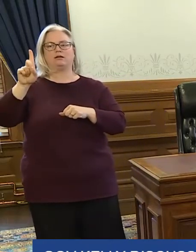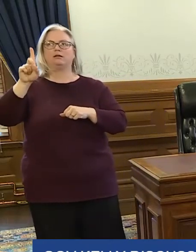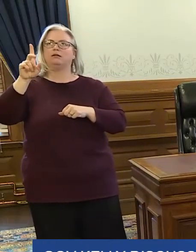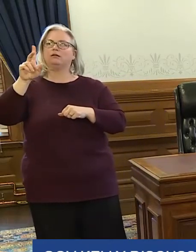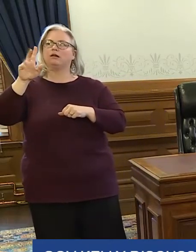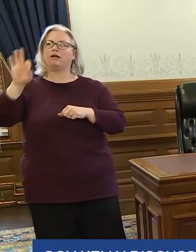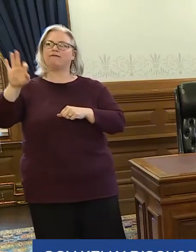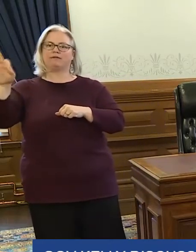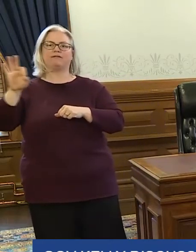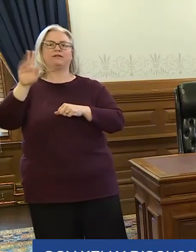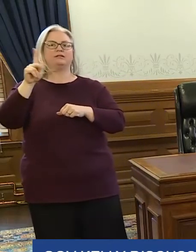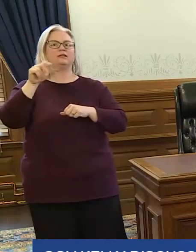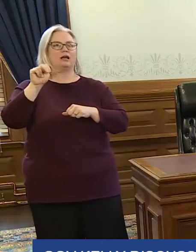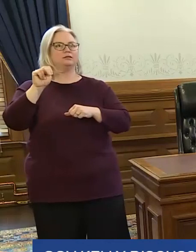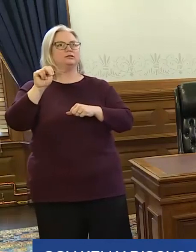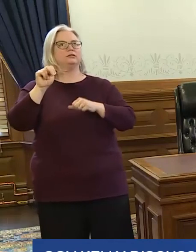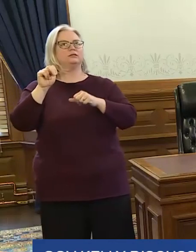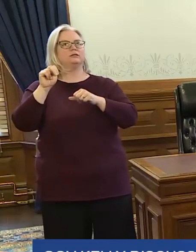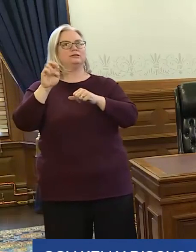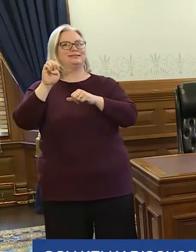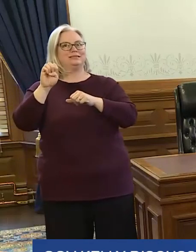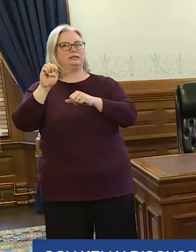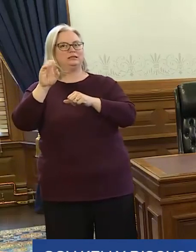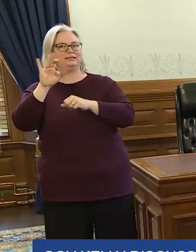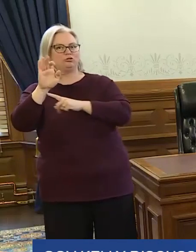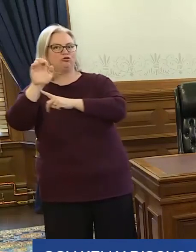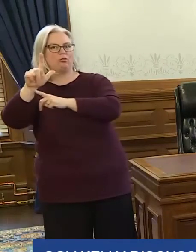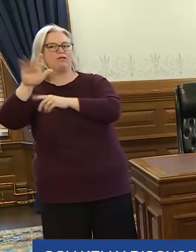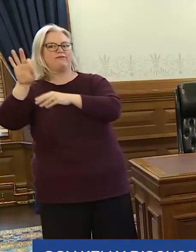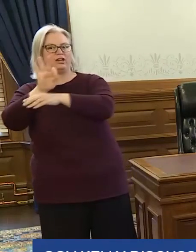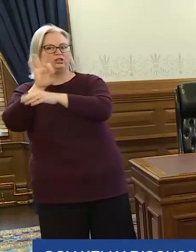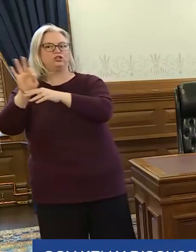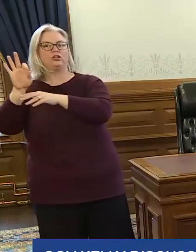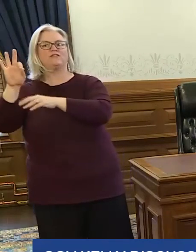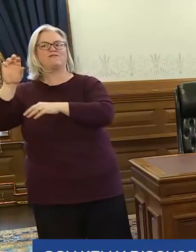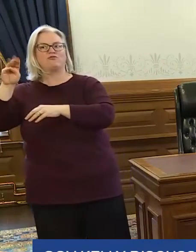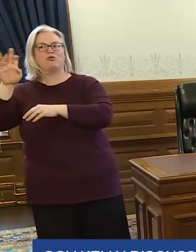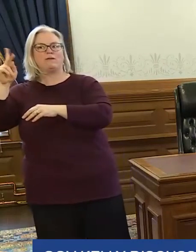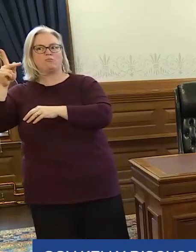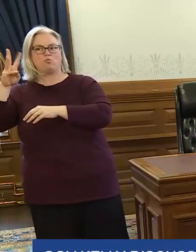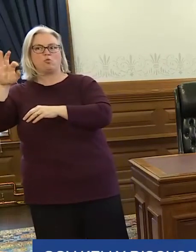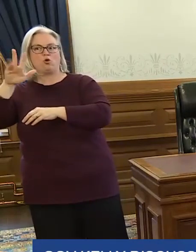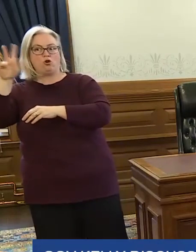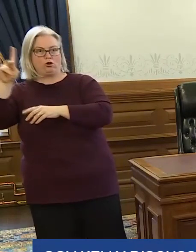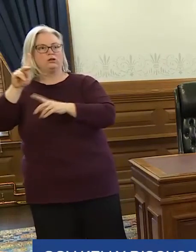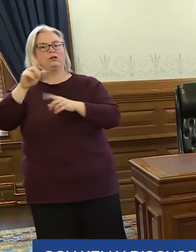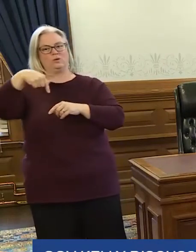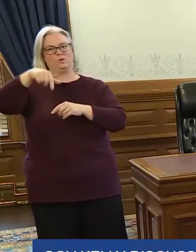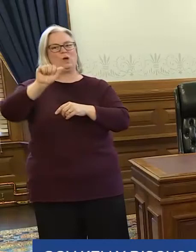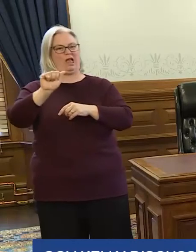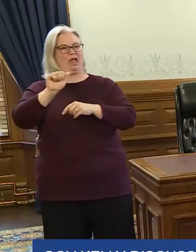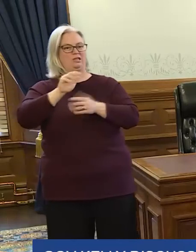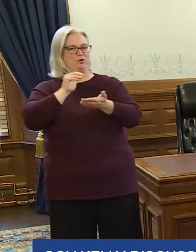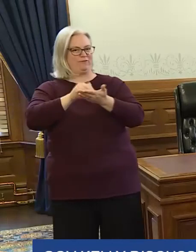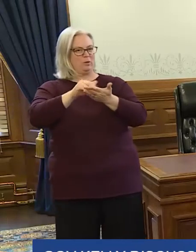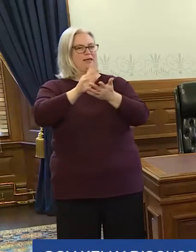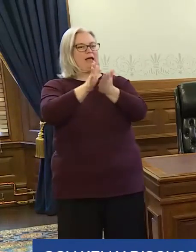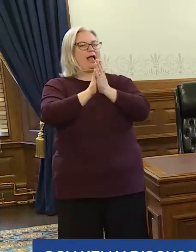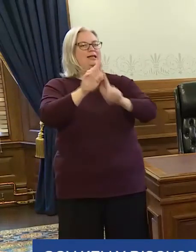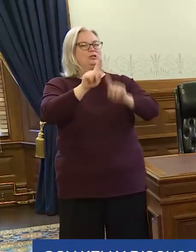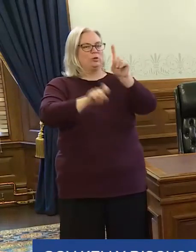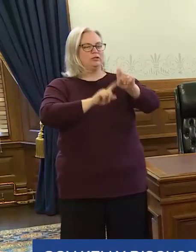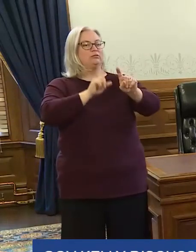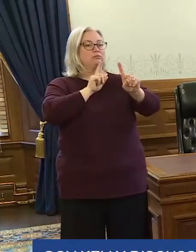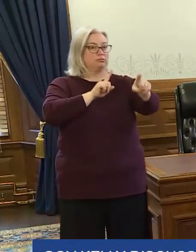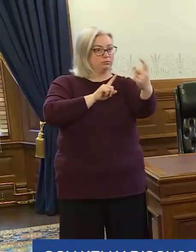governor.kansas.gov/KEFF, Kansas Essential Function Framework. And there is a Q&A there so that the frequently asked questions are there, but